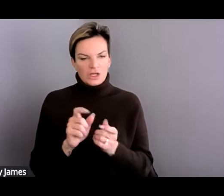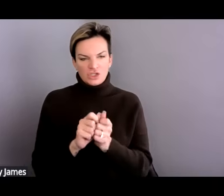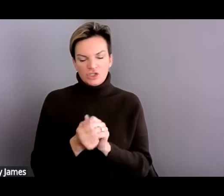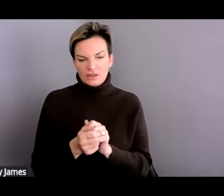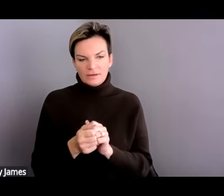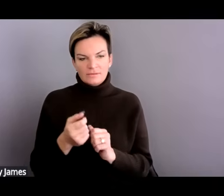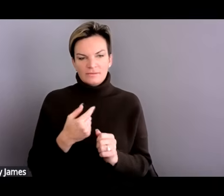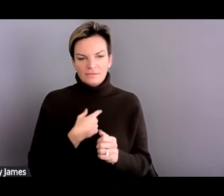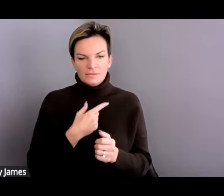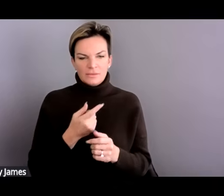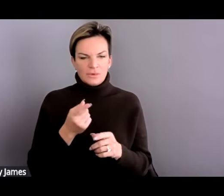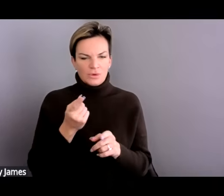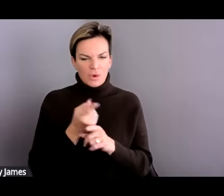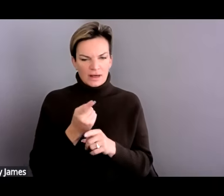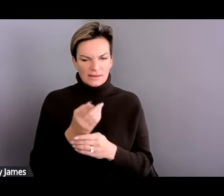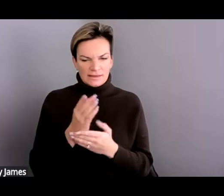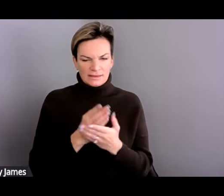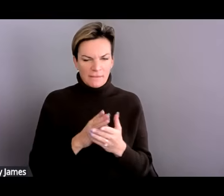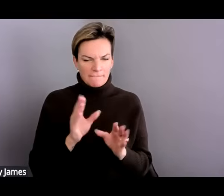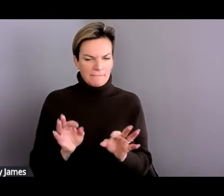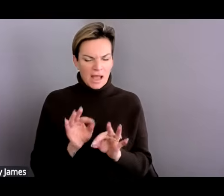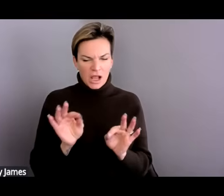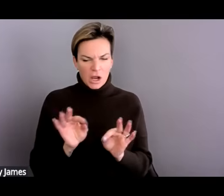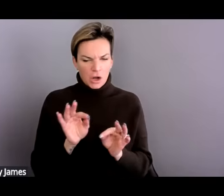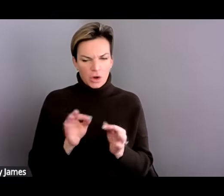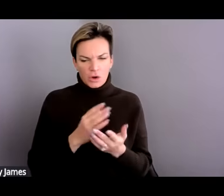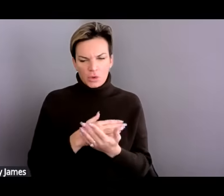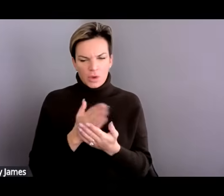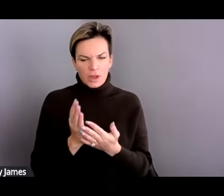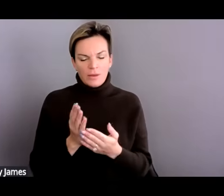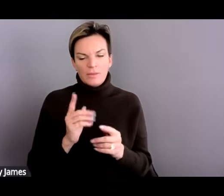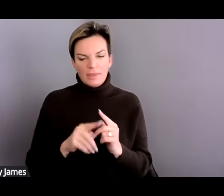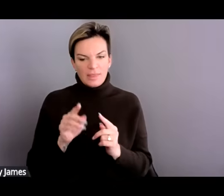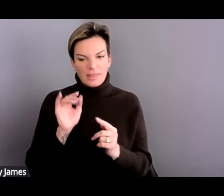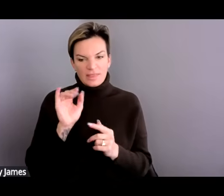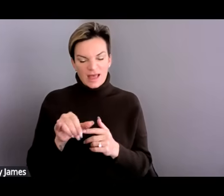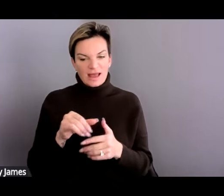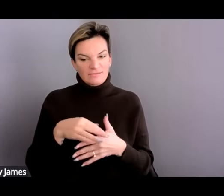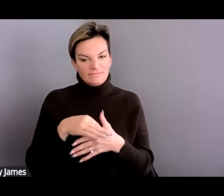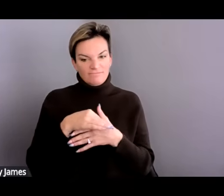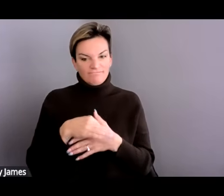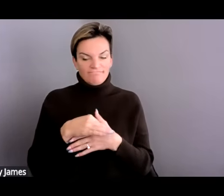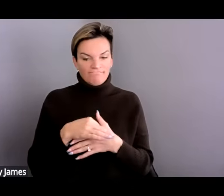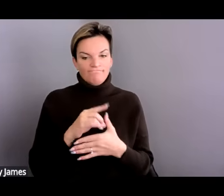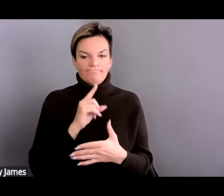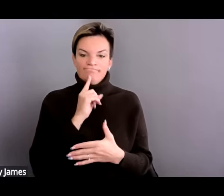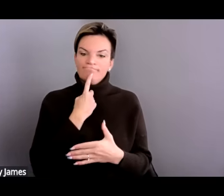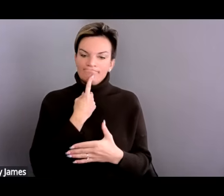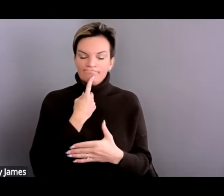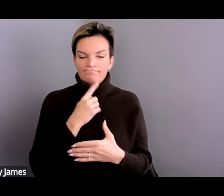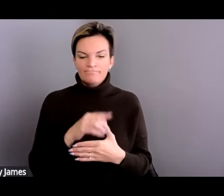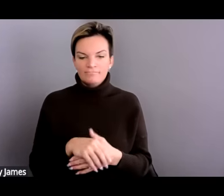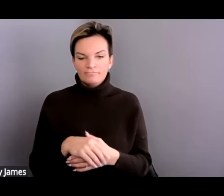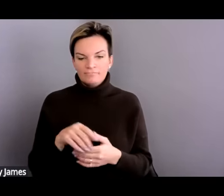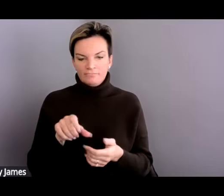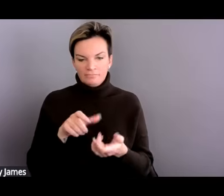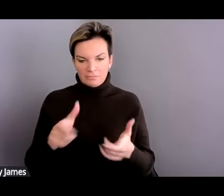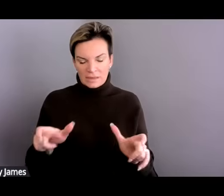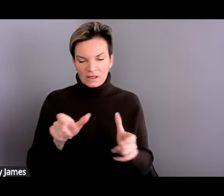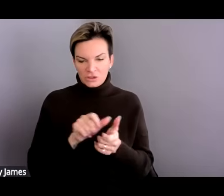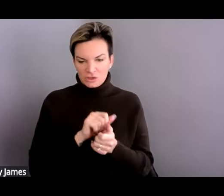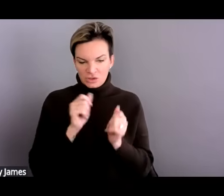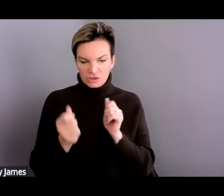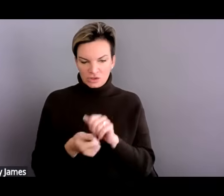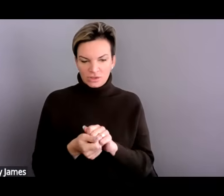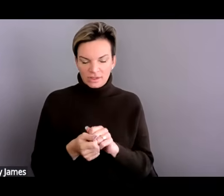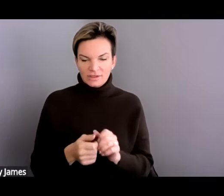other minor throughout, but substantively, that was the only, that was the biggest change that was made in from the last